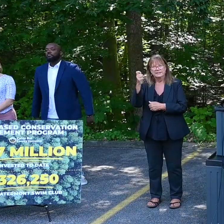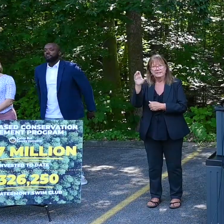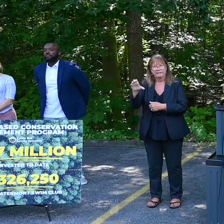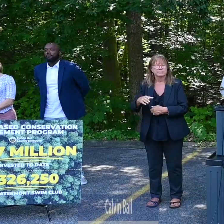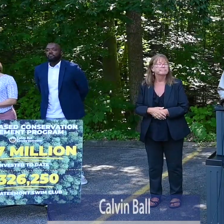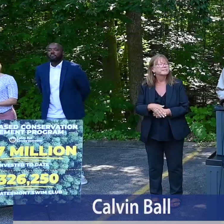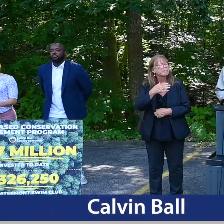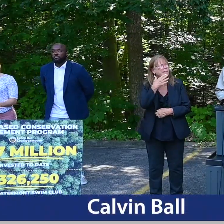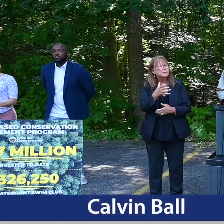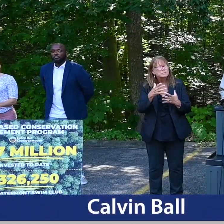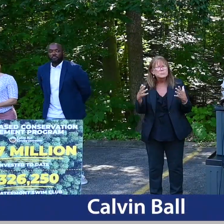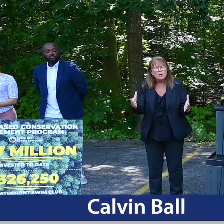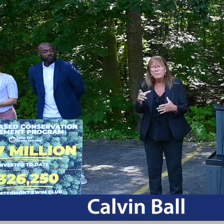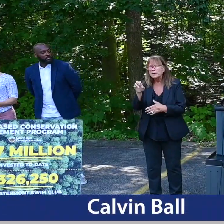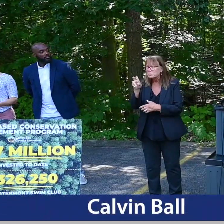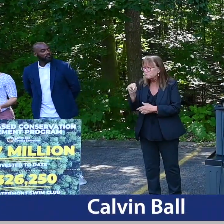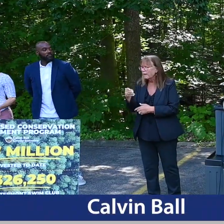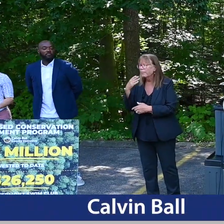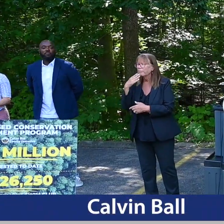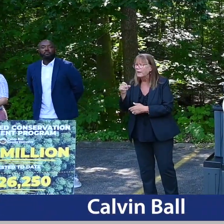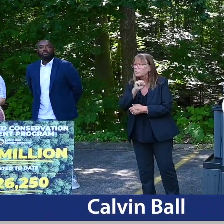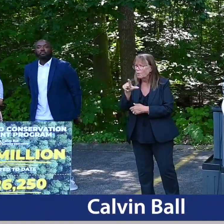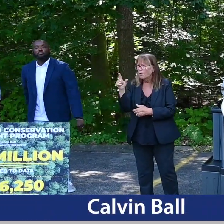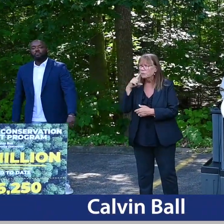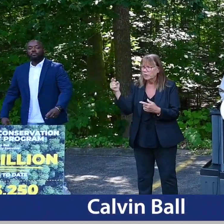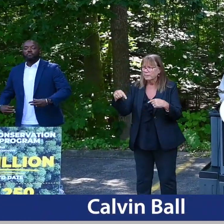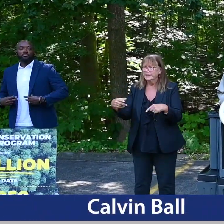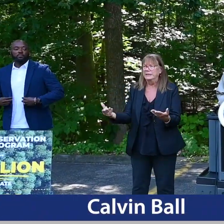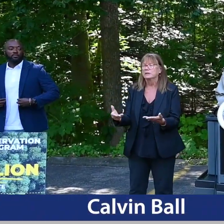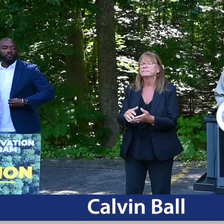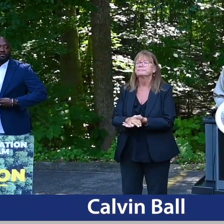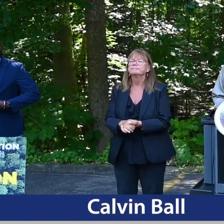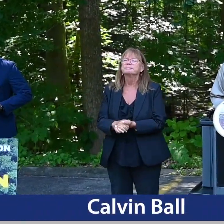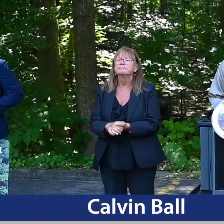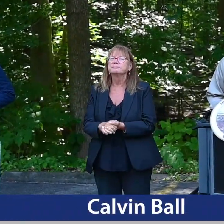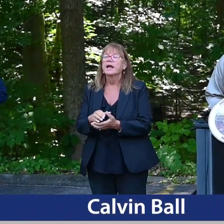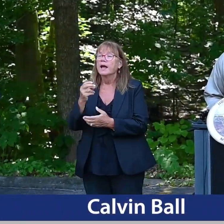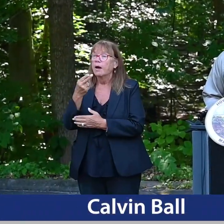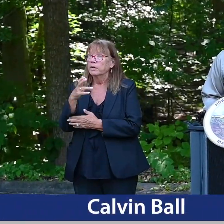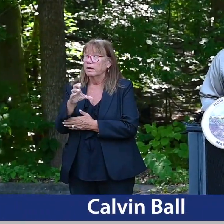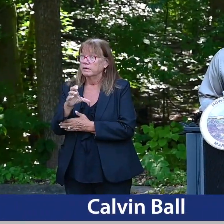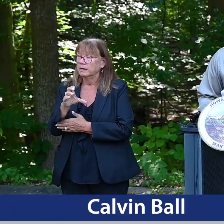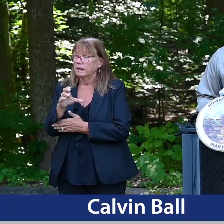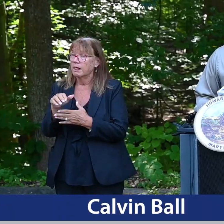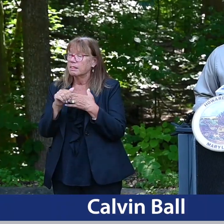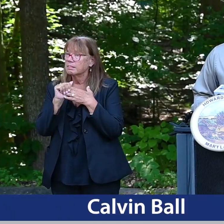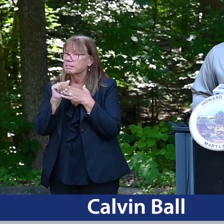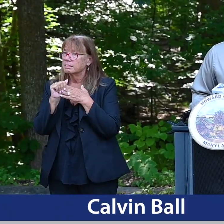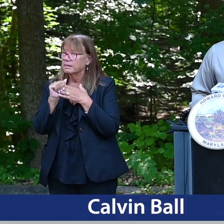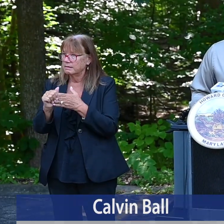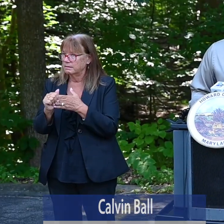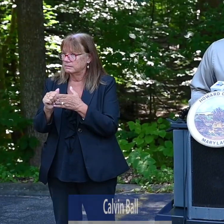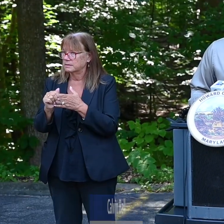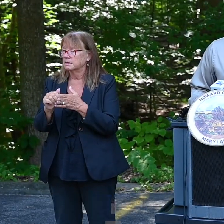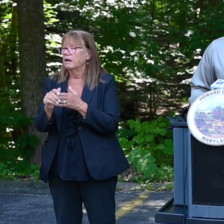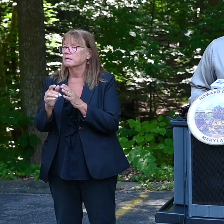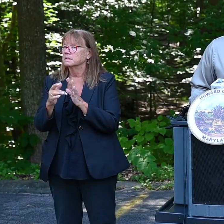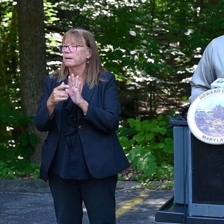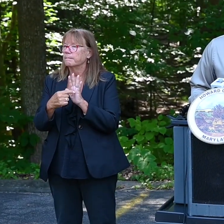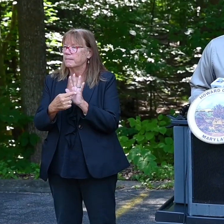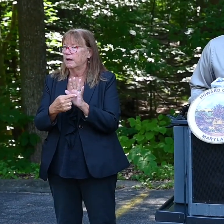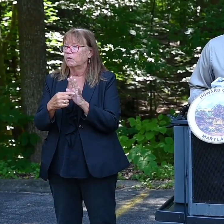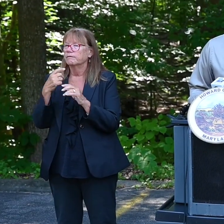Thank you so much, Brian, and thank you all for being here. Howard County leads as a model of